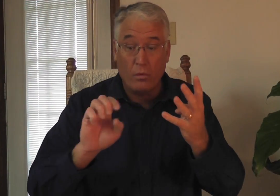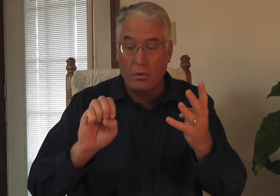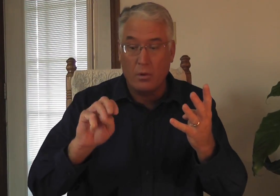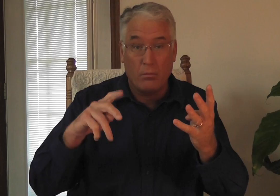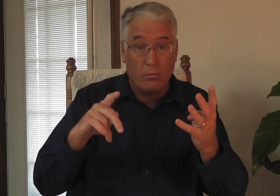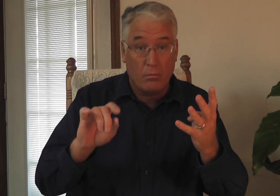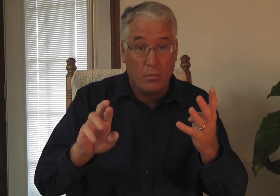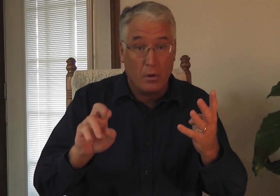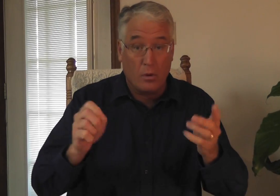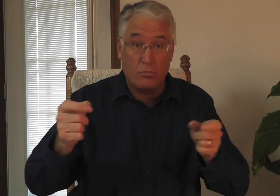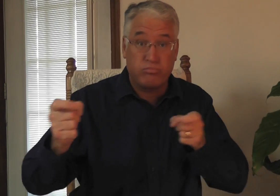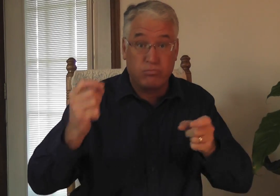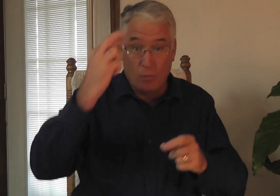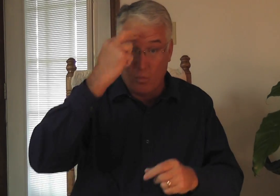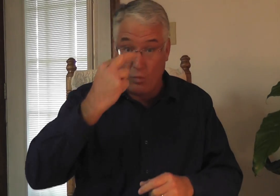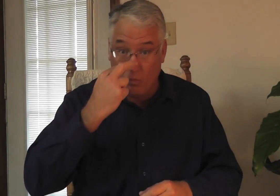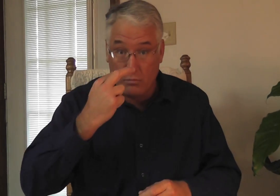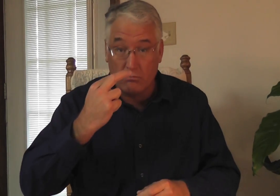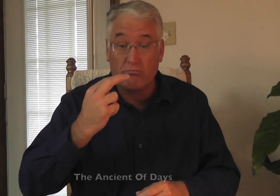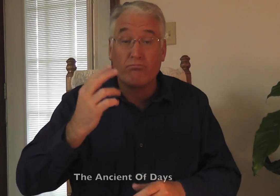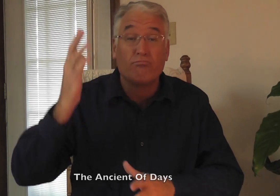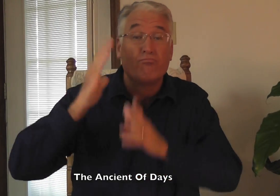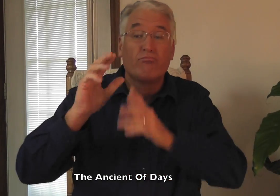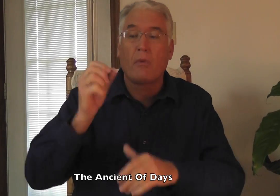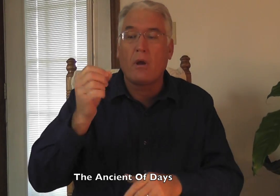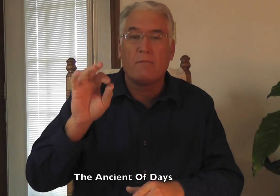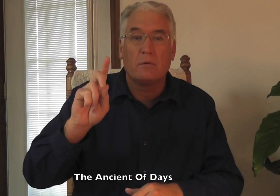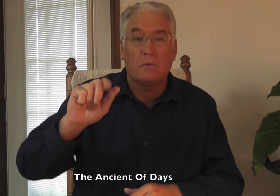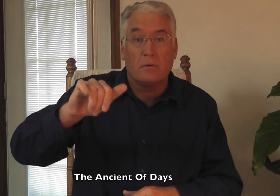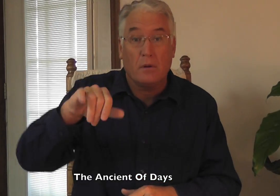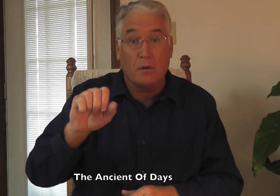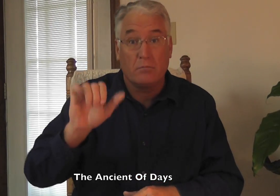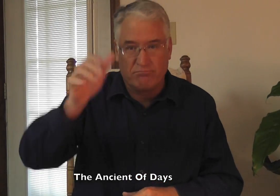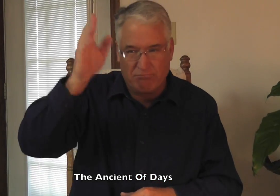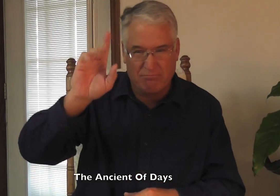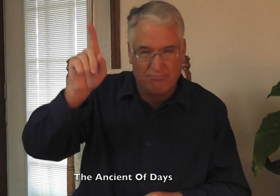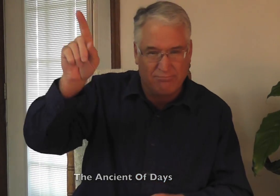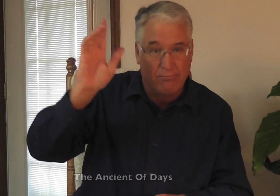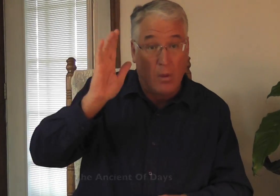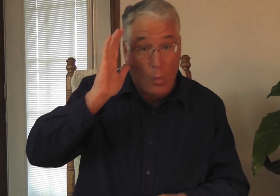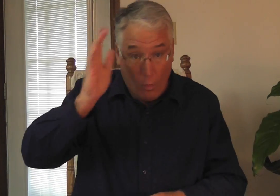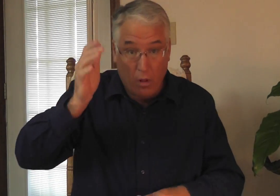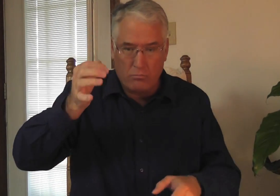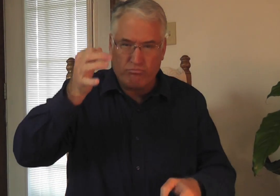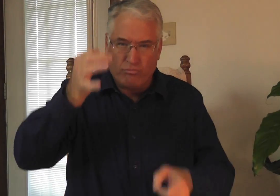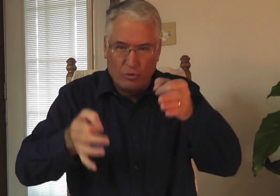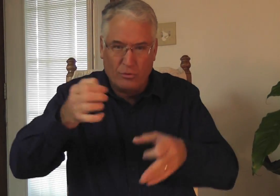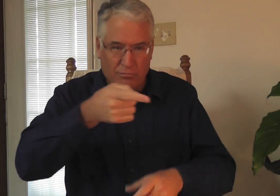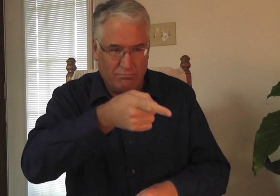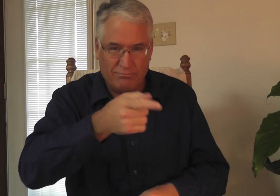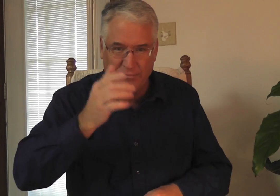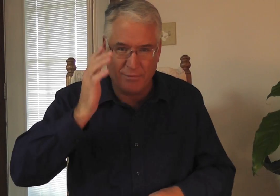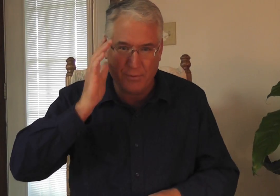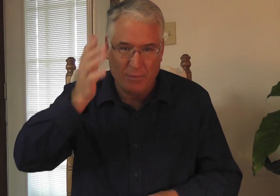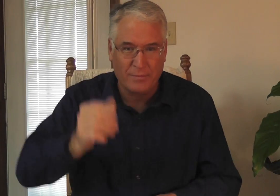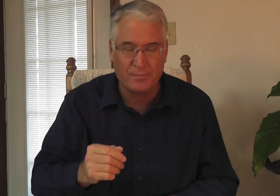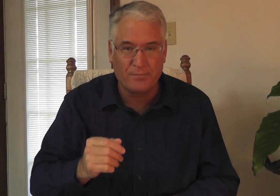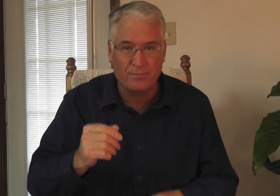During the fourth kingdom, which is Rome, the Ancient of Days, God, he judged